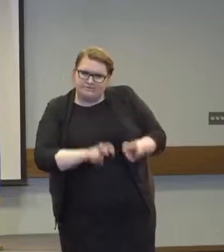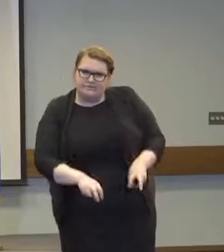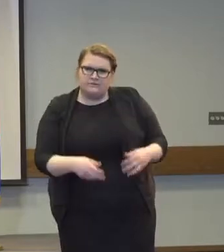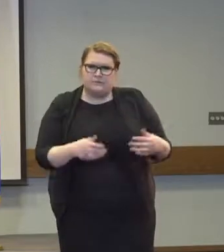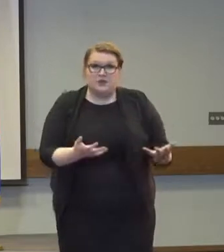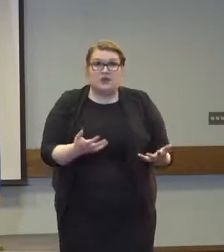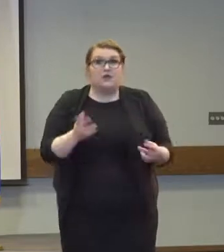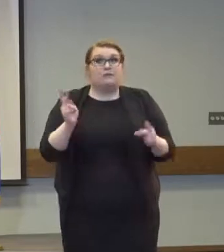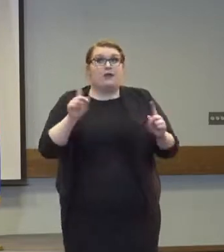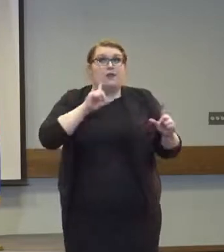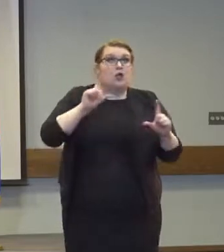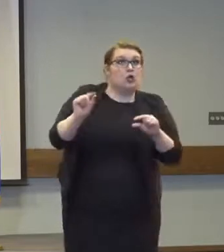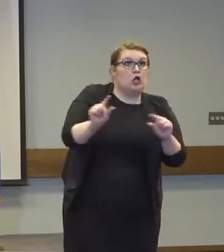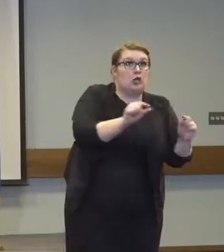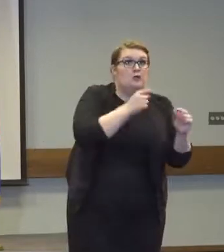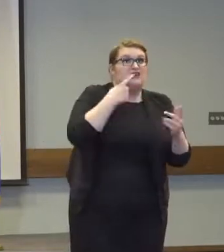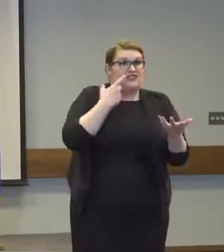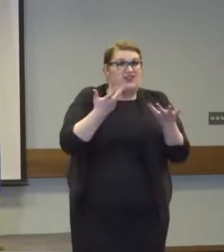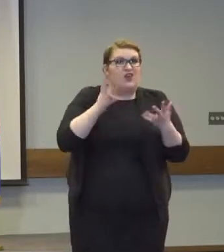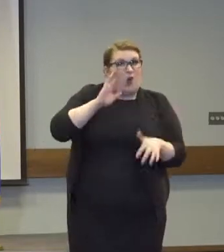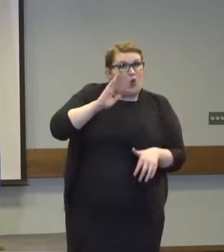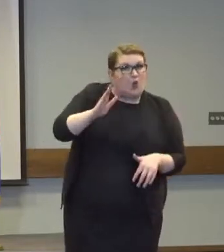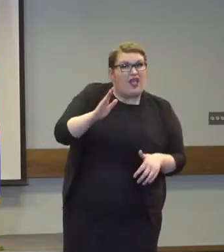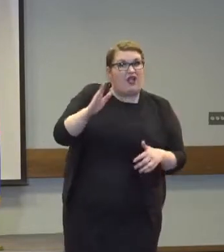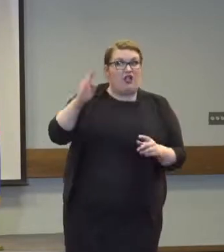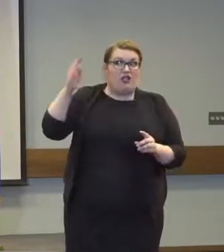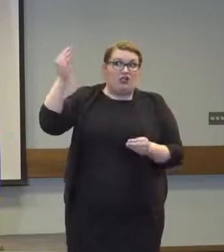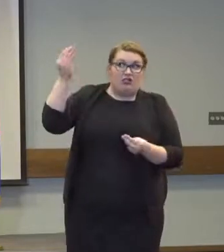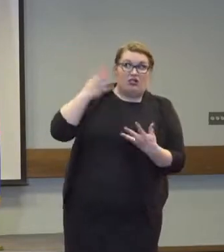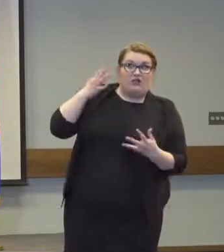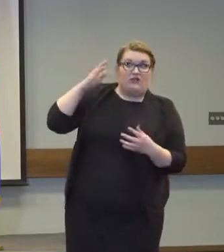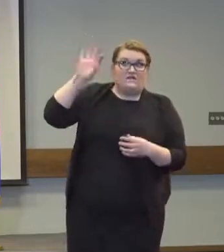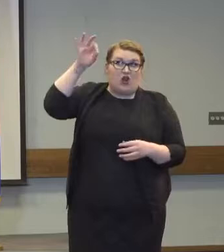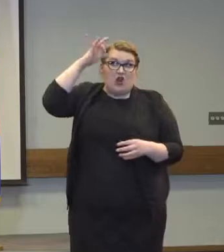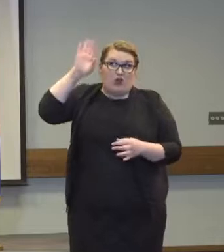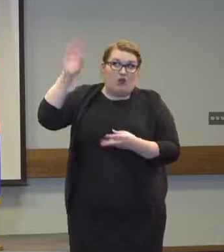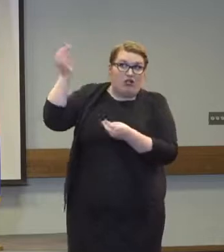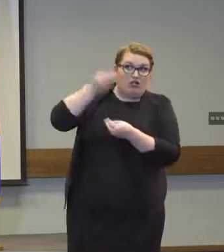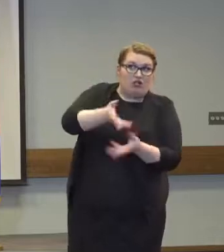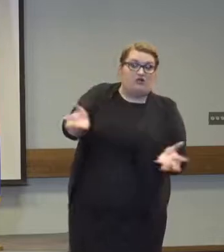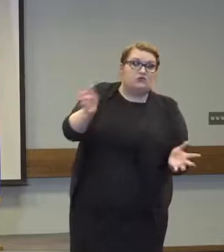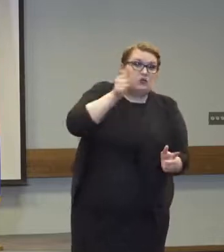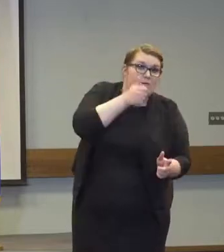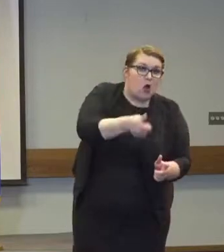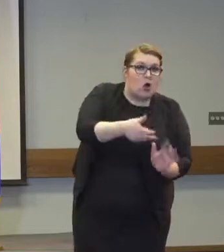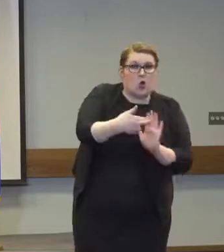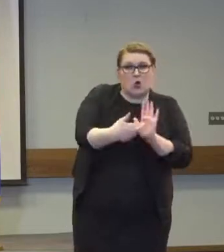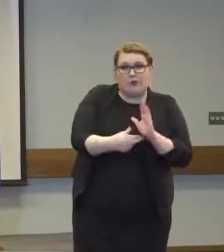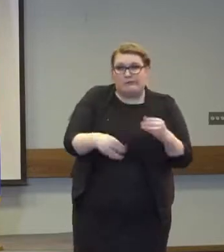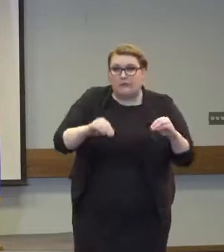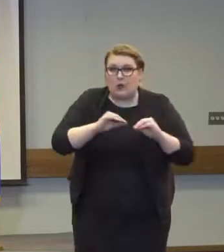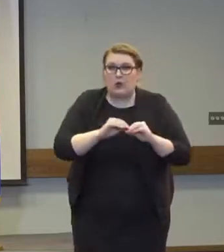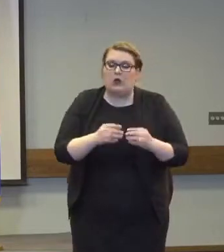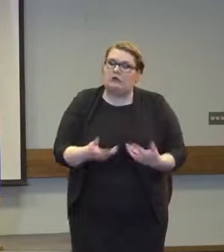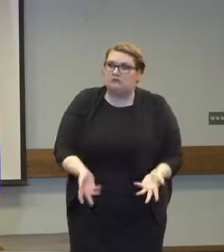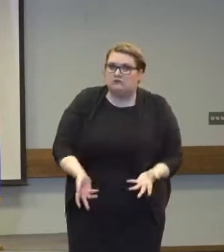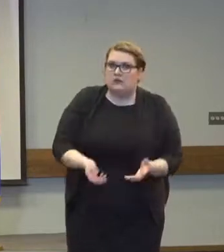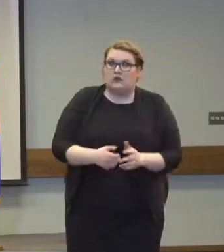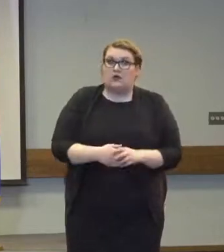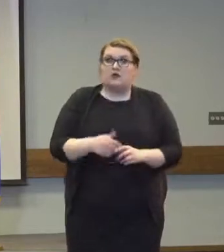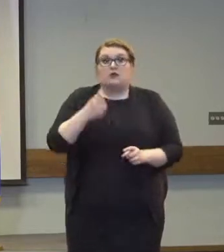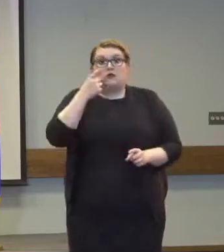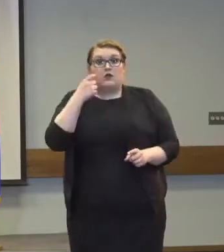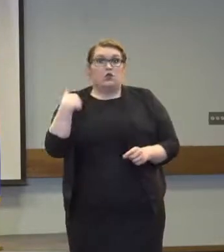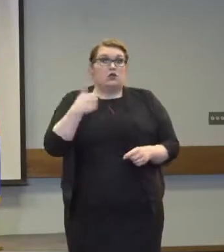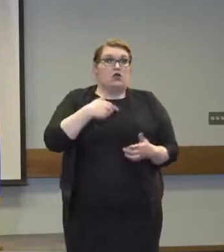it's rumored that there will be guidance coming out from the federal level tomorrow. What we can say is that we have been open